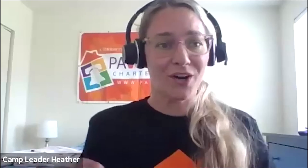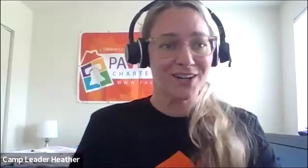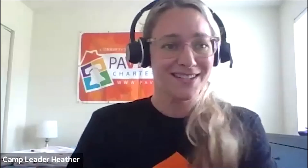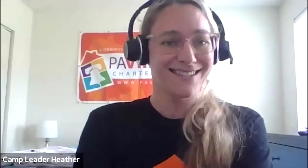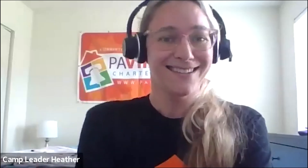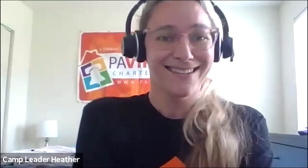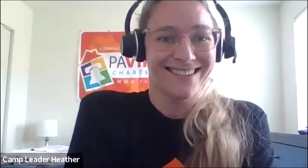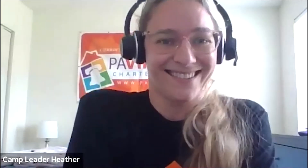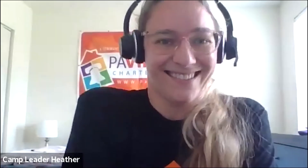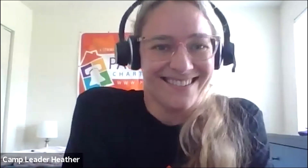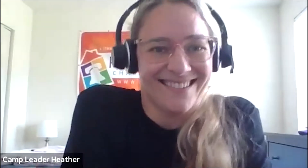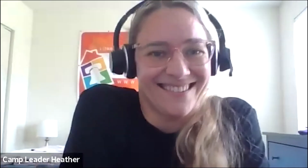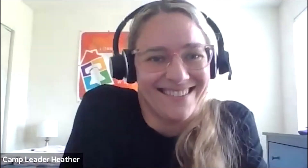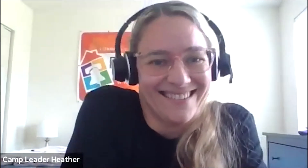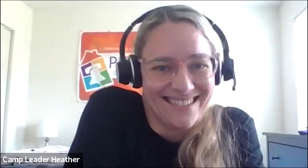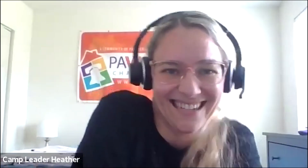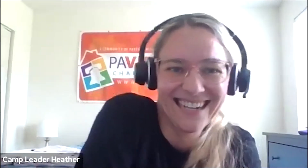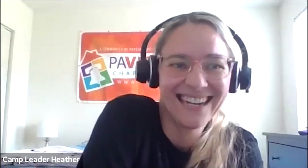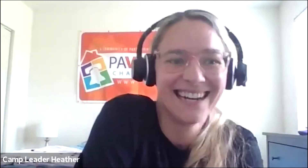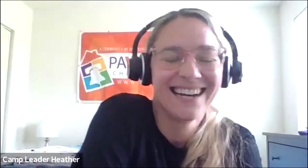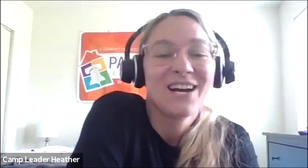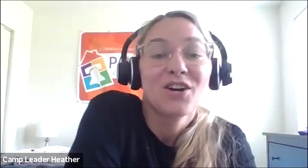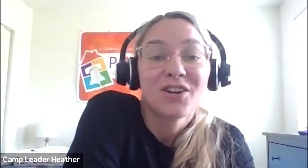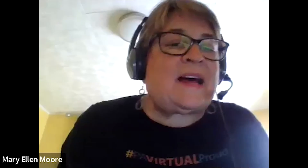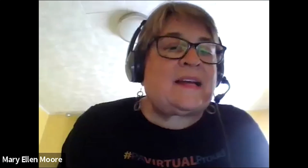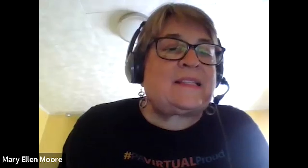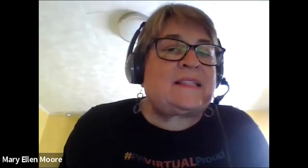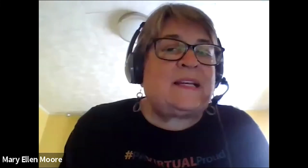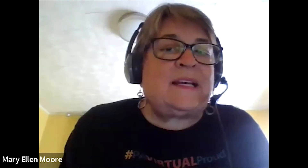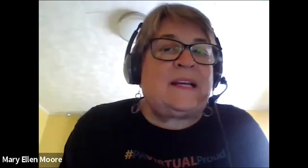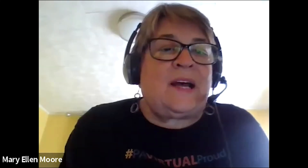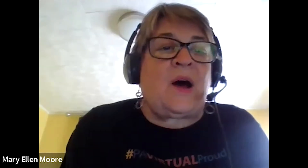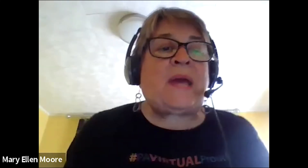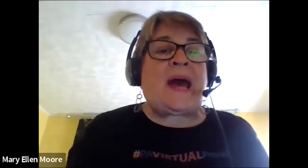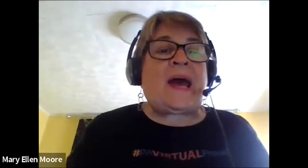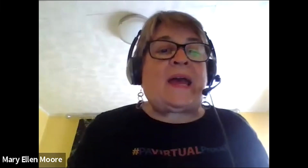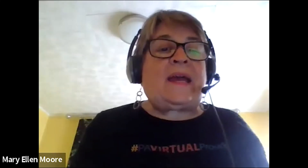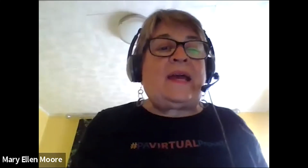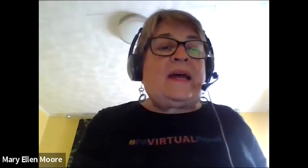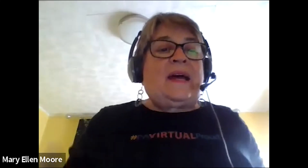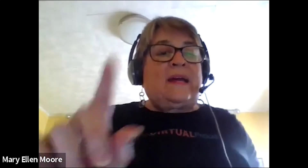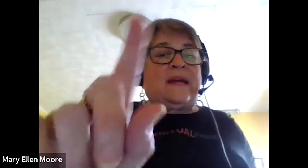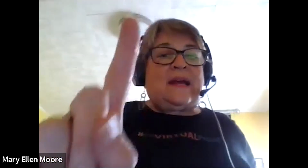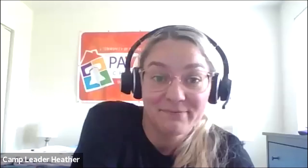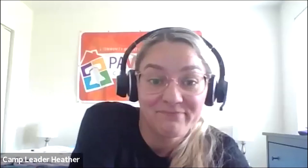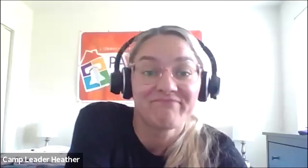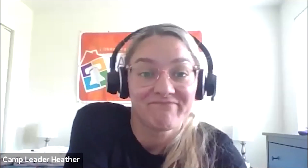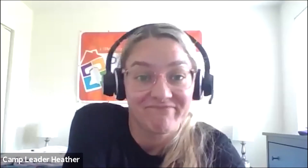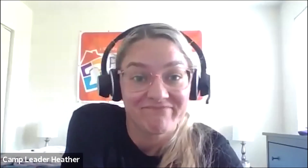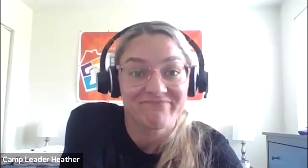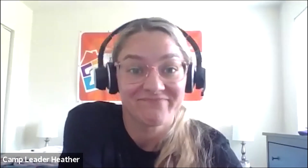course. Yes. Yes. Great job, guys. I have one more for